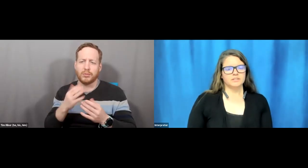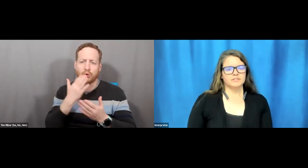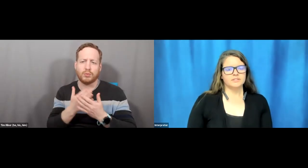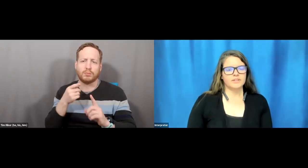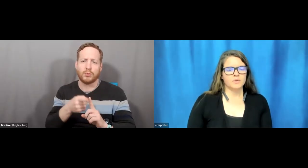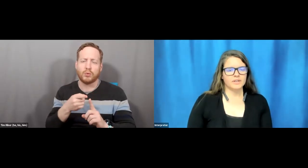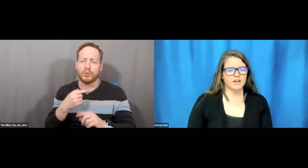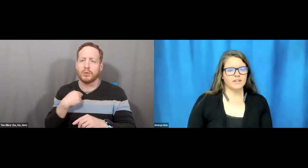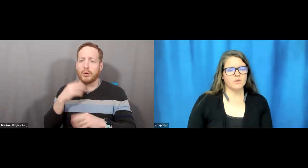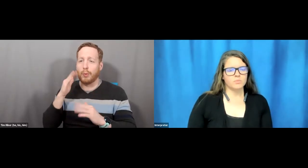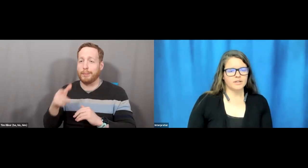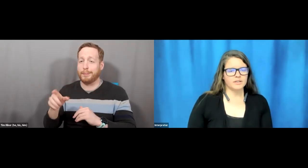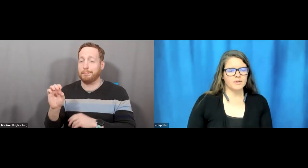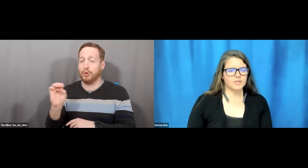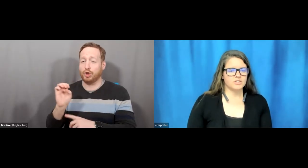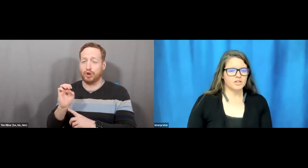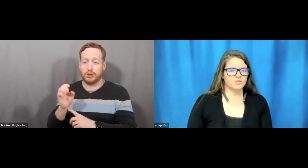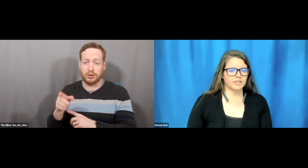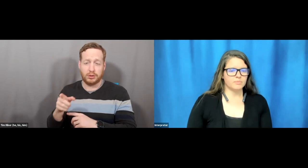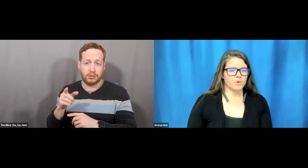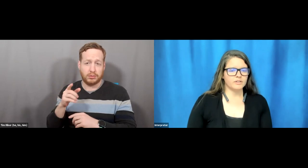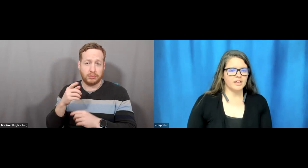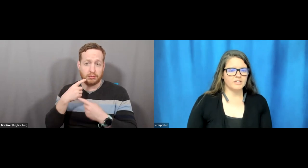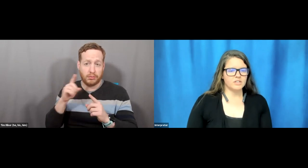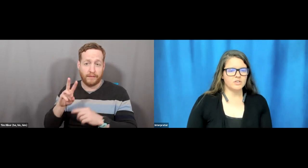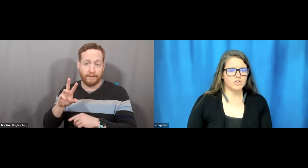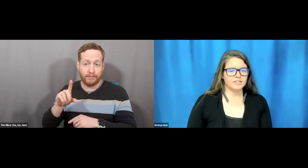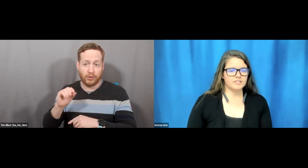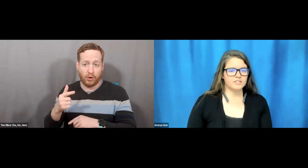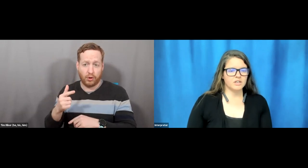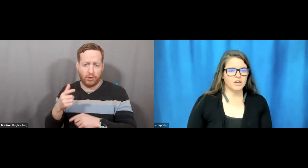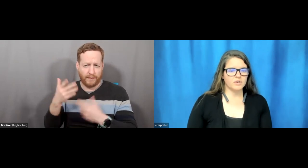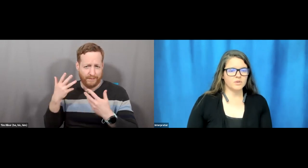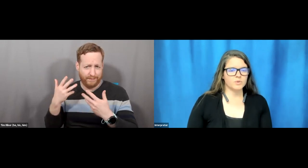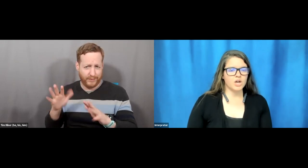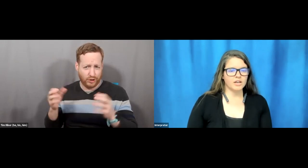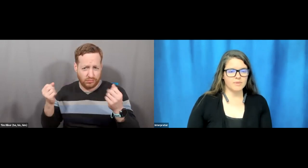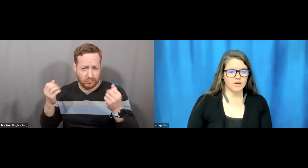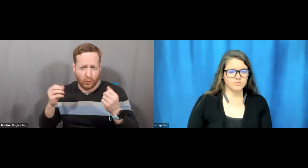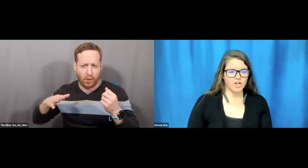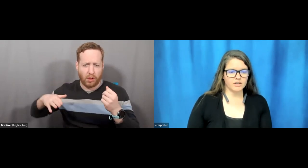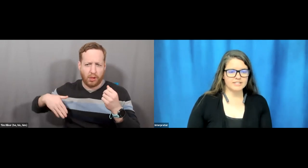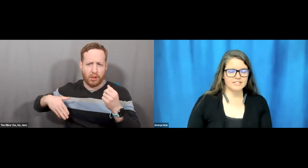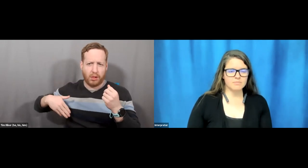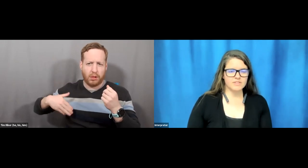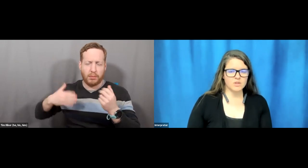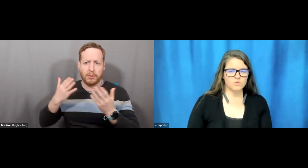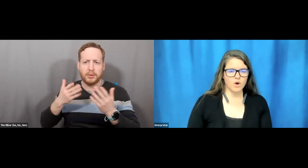Mm-hmm. So I think what Carolyn Obreck mentioned there is really important. And Ernest, you were talking about a vlog. Is it something that you've